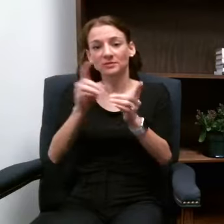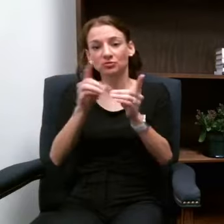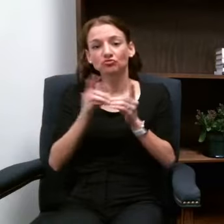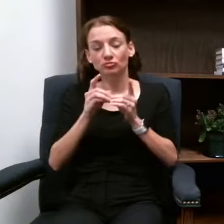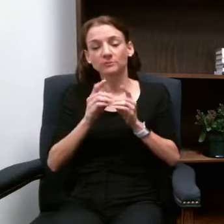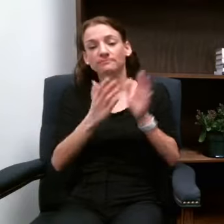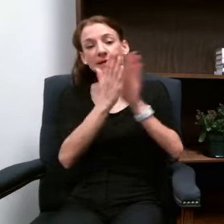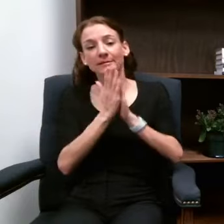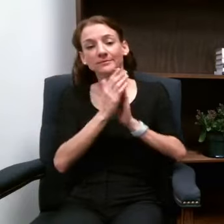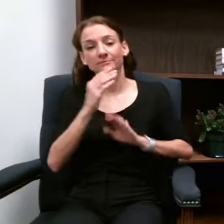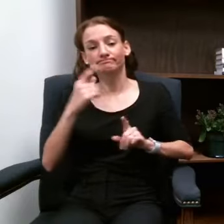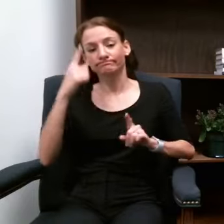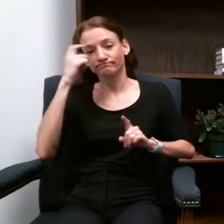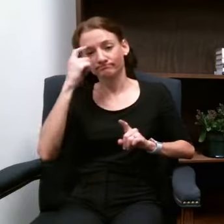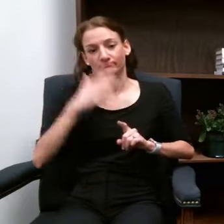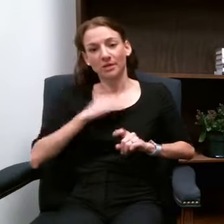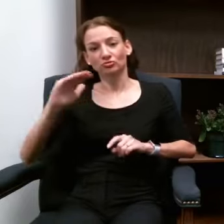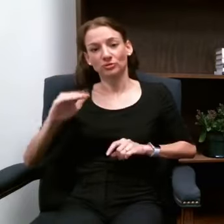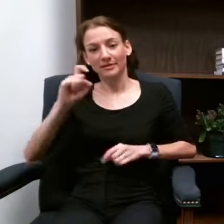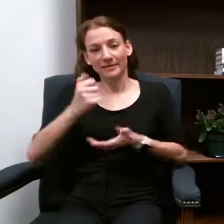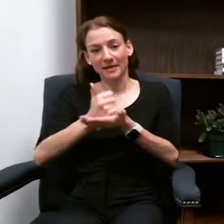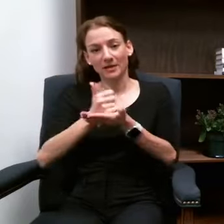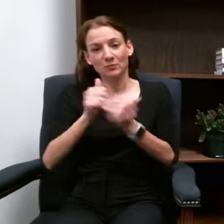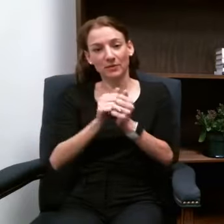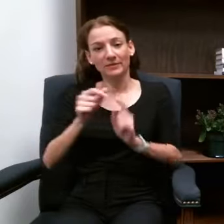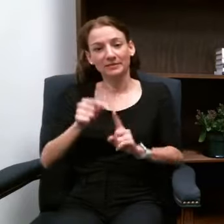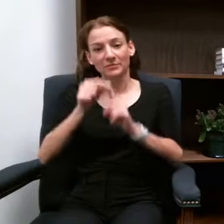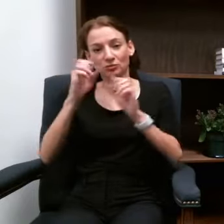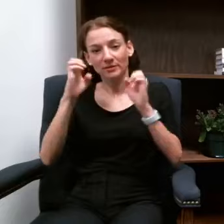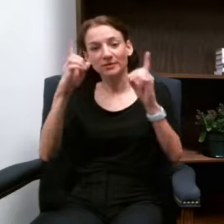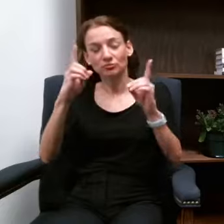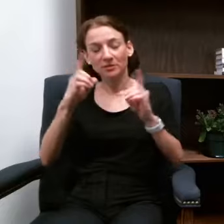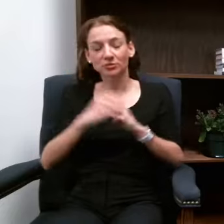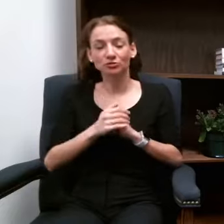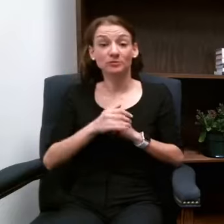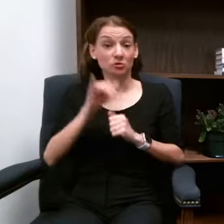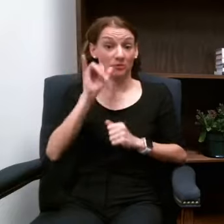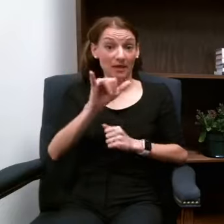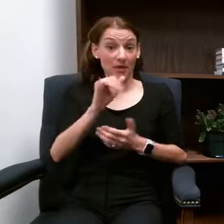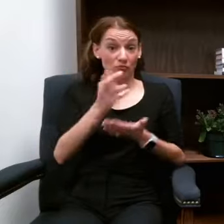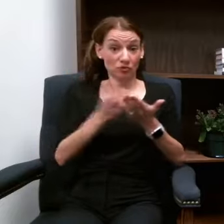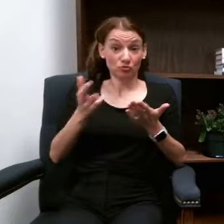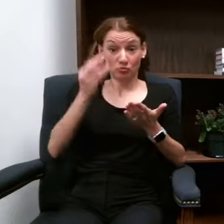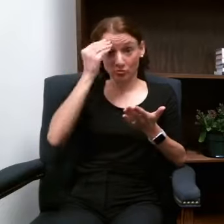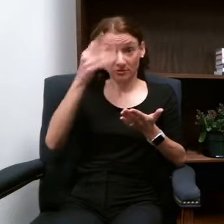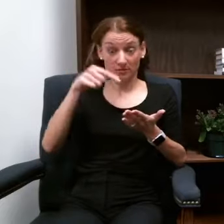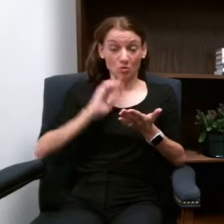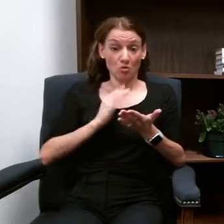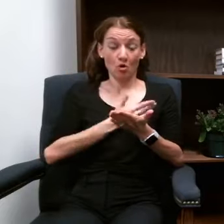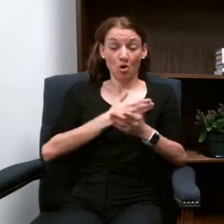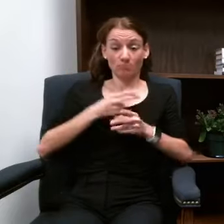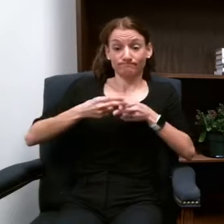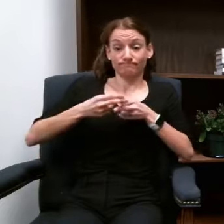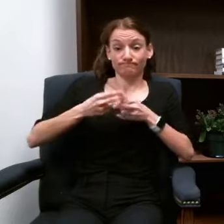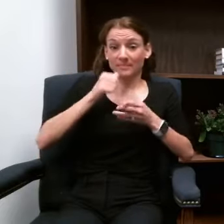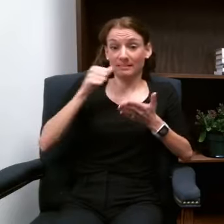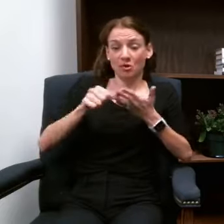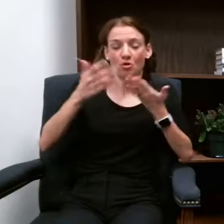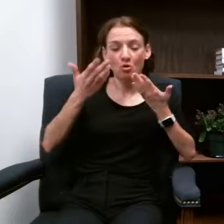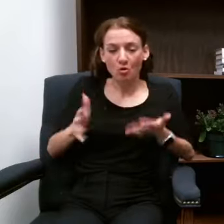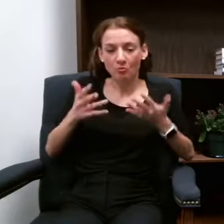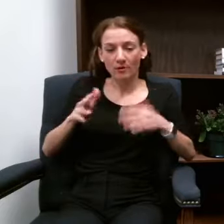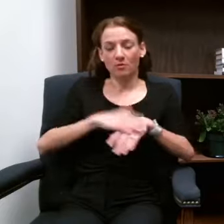believe my child needs help with special education. So that resource, again, is already on our website, but